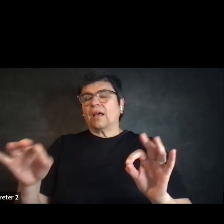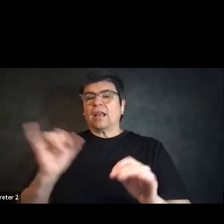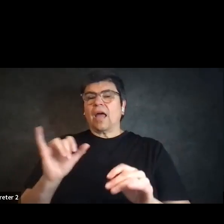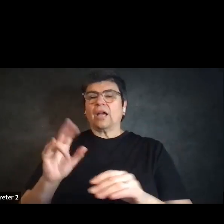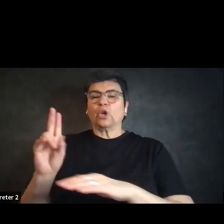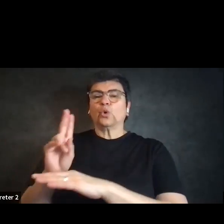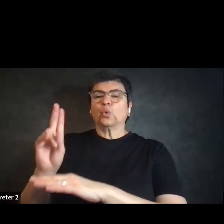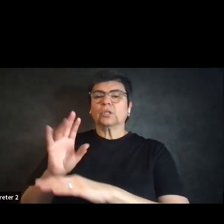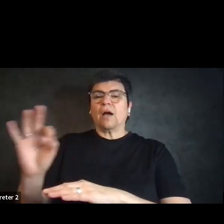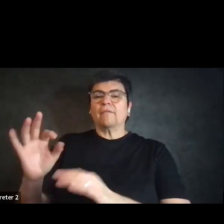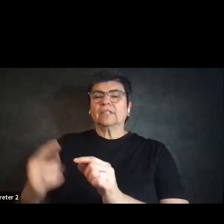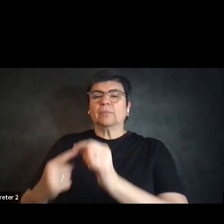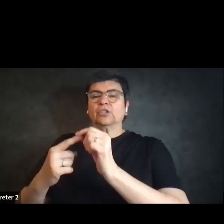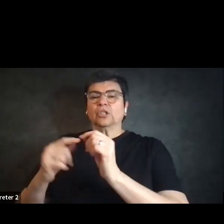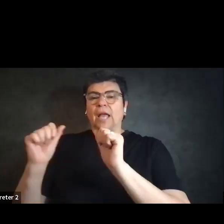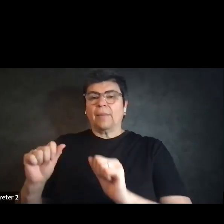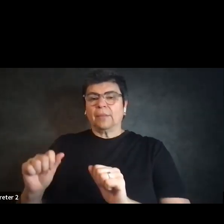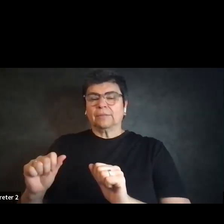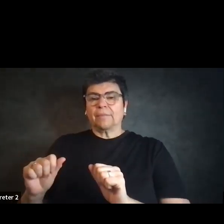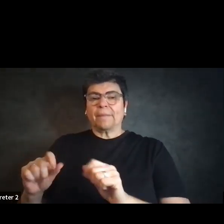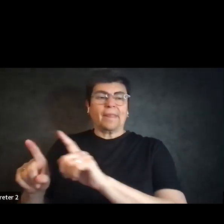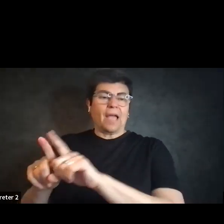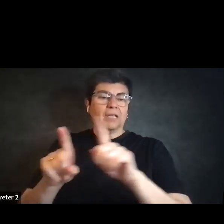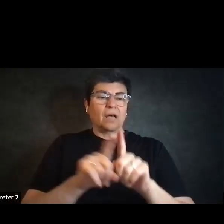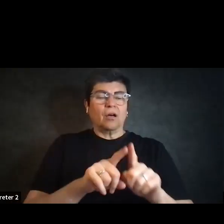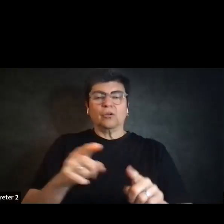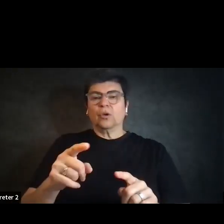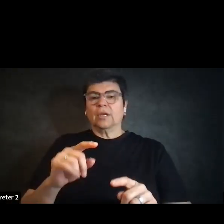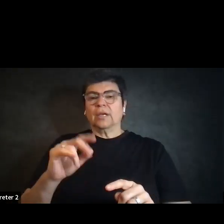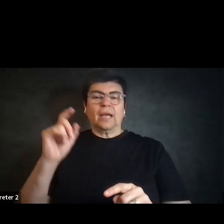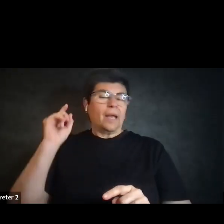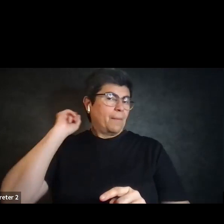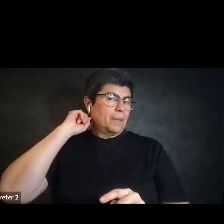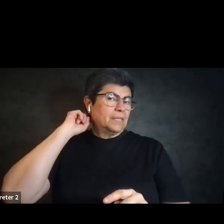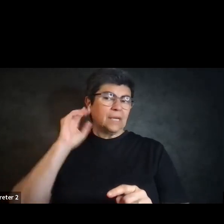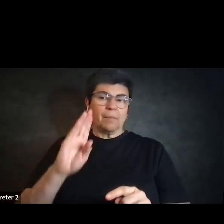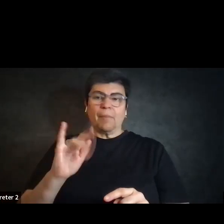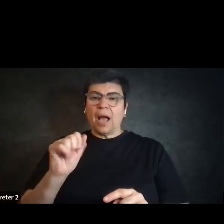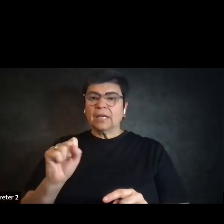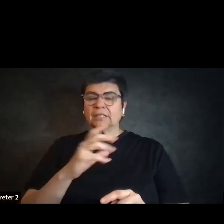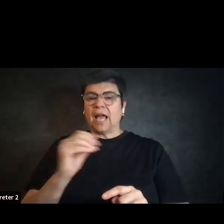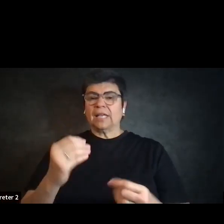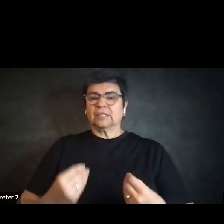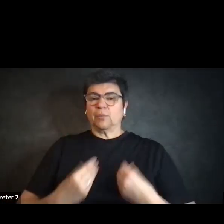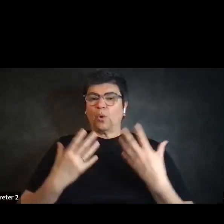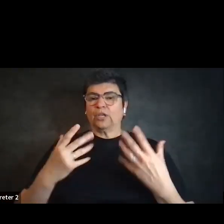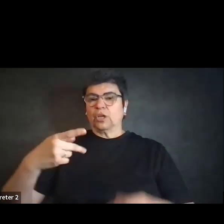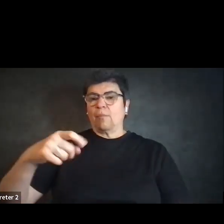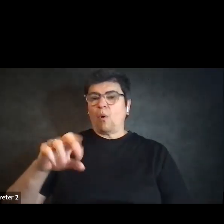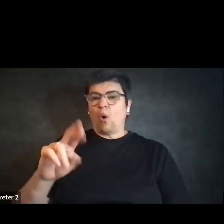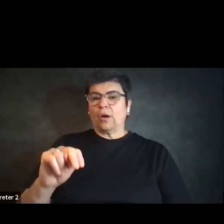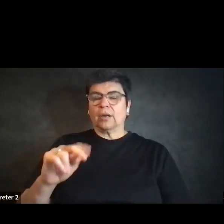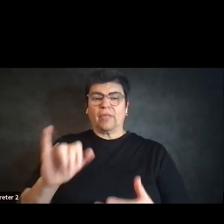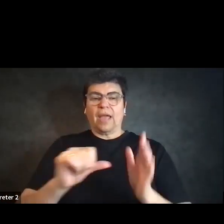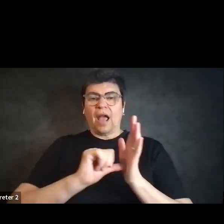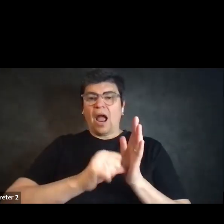of specially abled, as well as the implicit biases, as well as the inspiration porn, where they